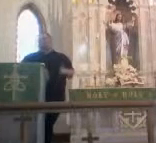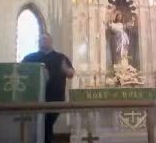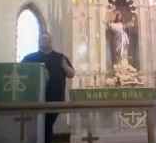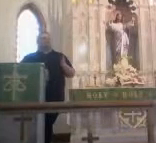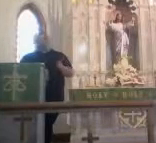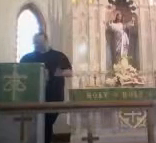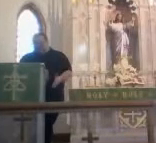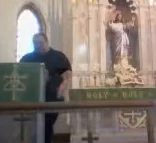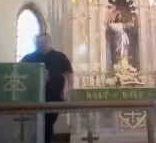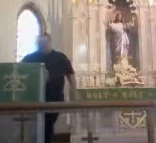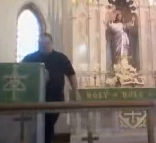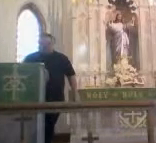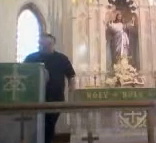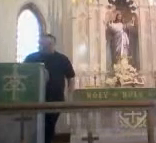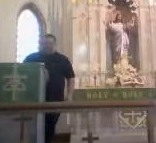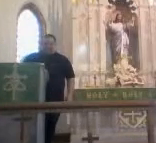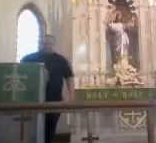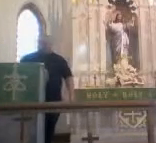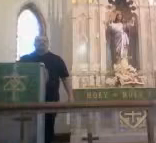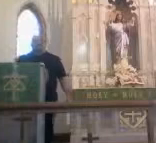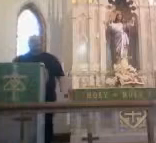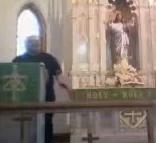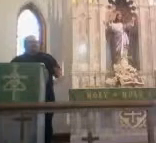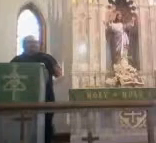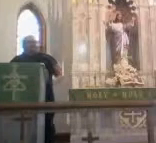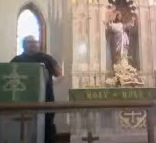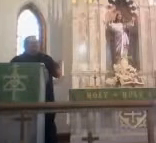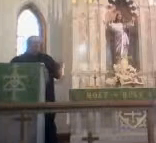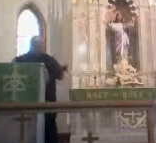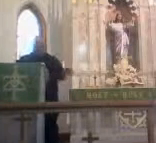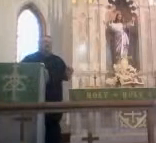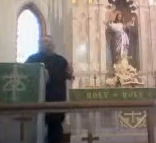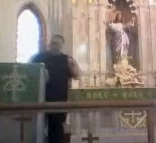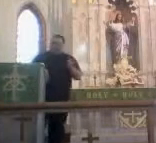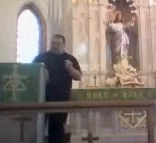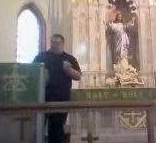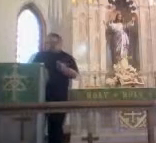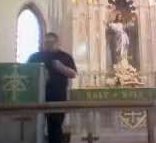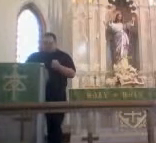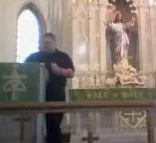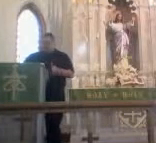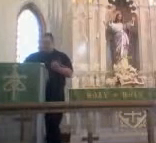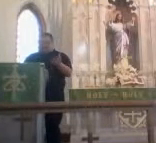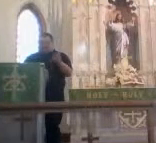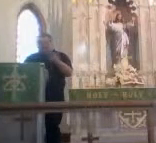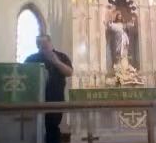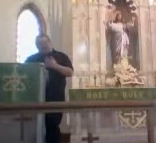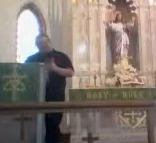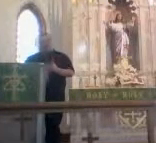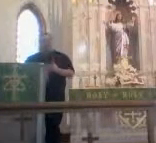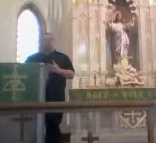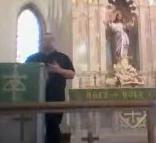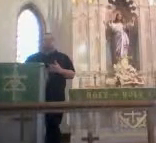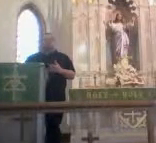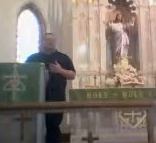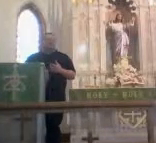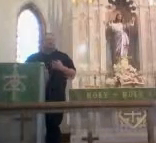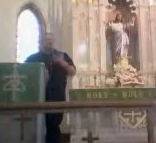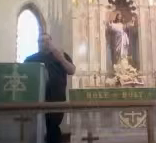middle of his fear, Jesus came to him, and he does the same thing for you and me too. Jesus comes to us. Jesus